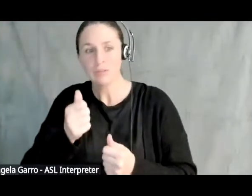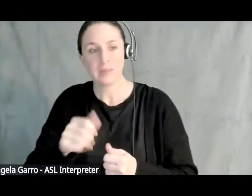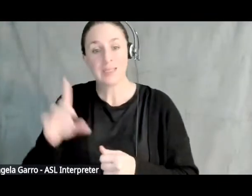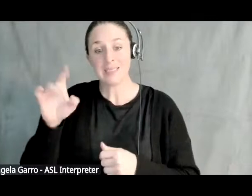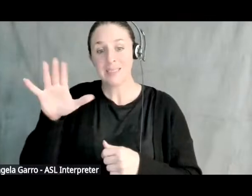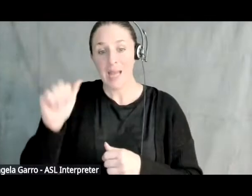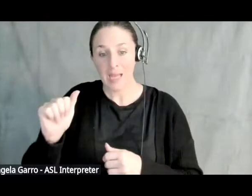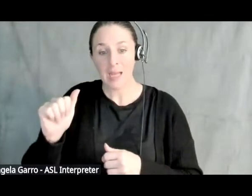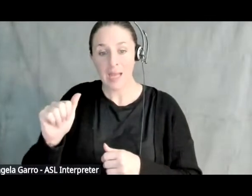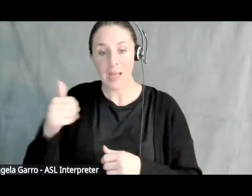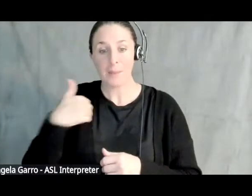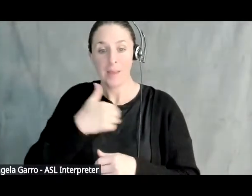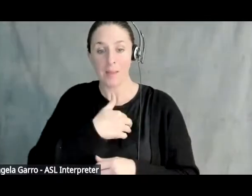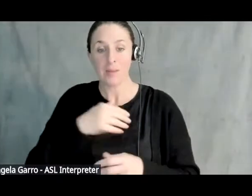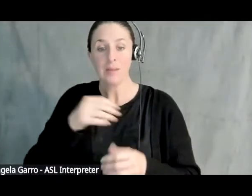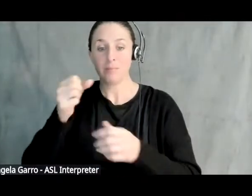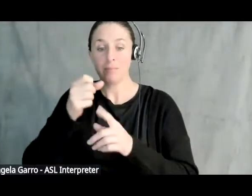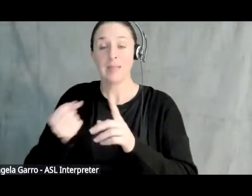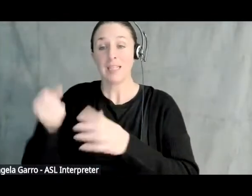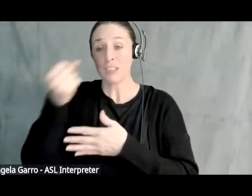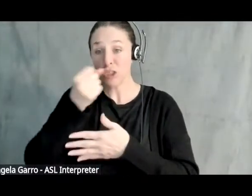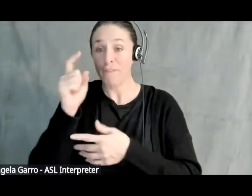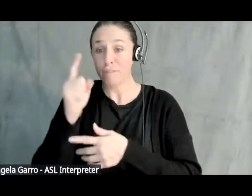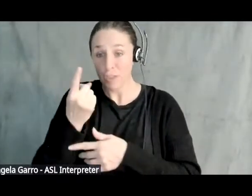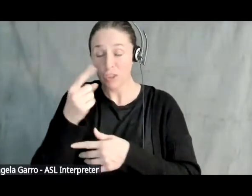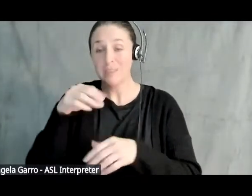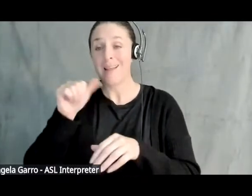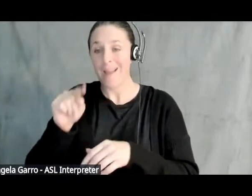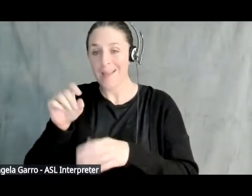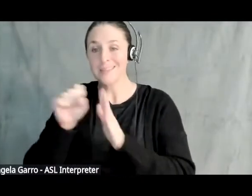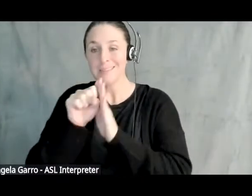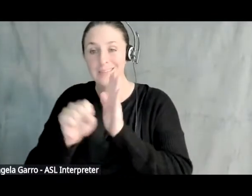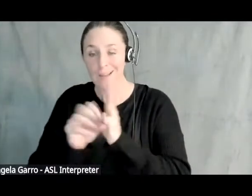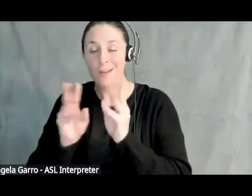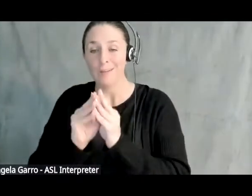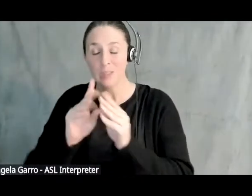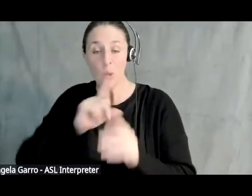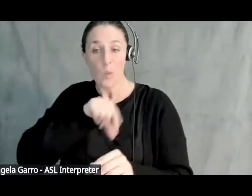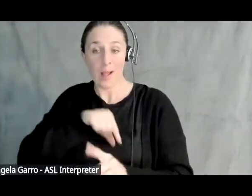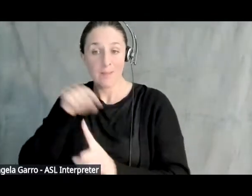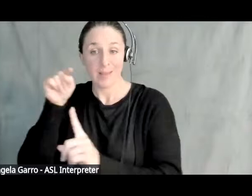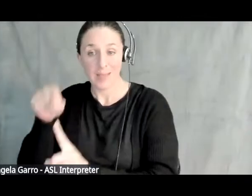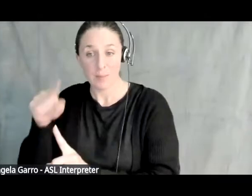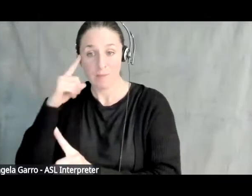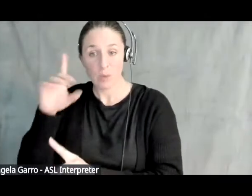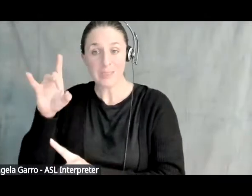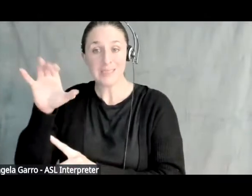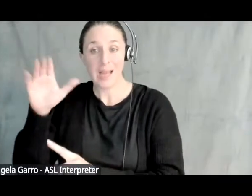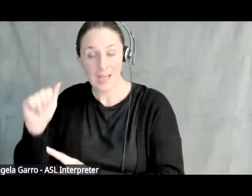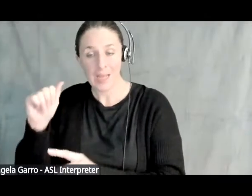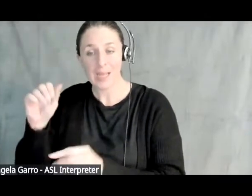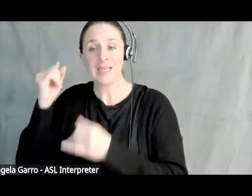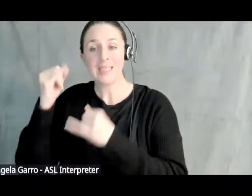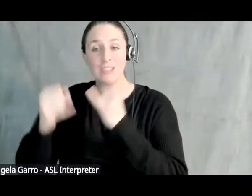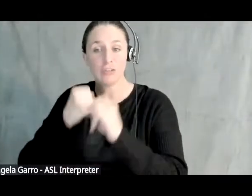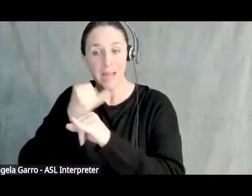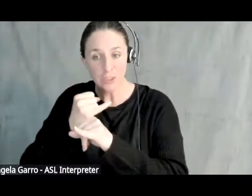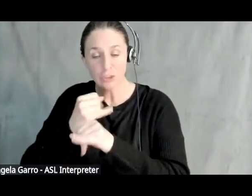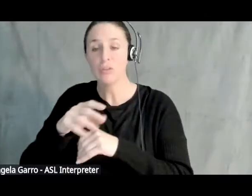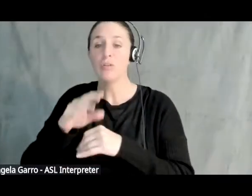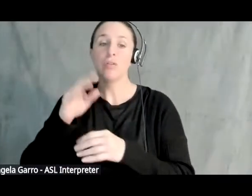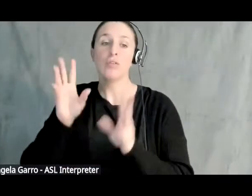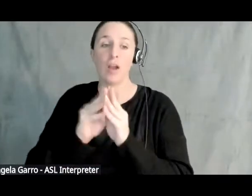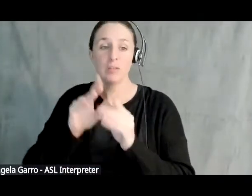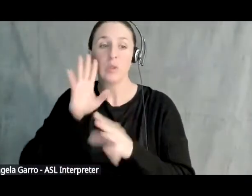in financial consulting at the DECA State Conference, qualifying him for the DECA International Conference, which will take place